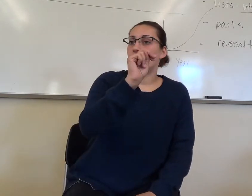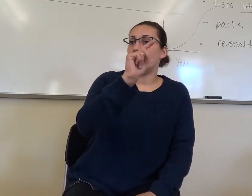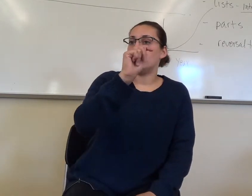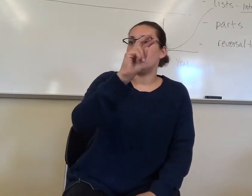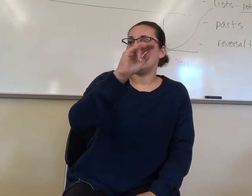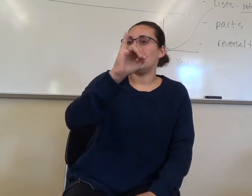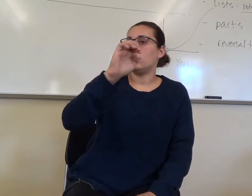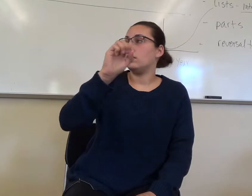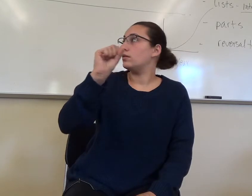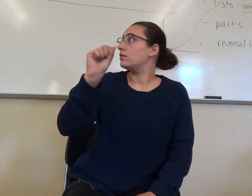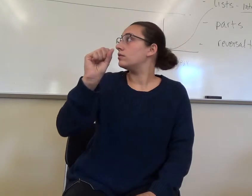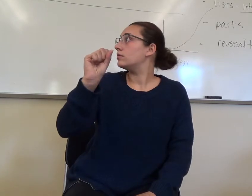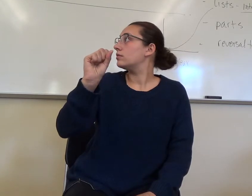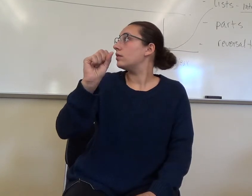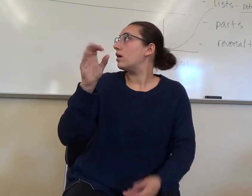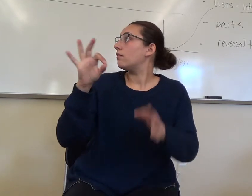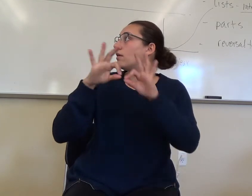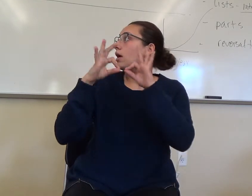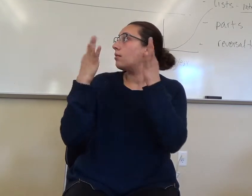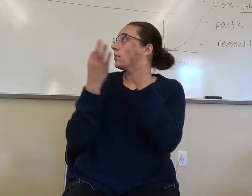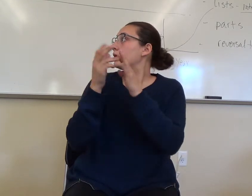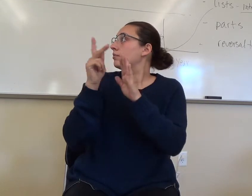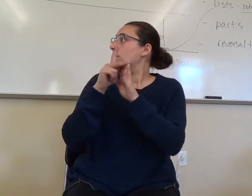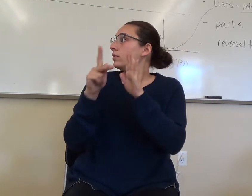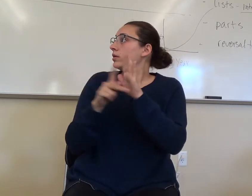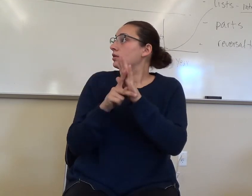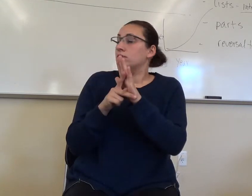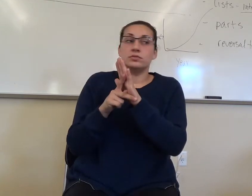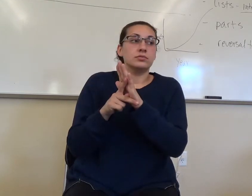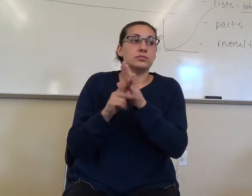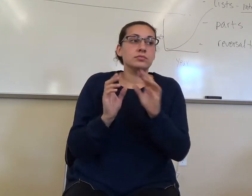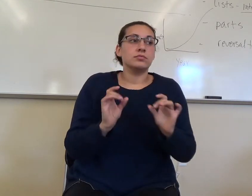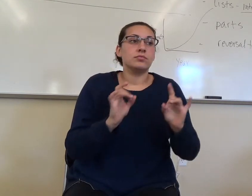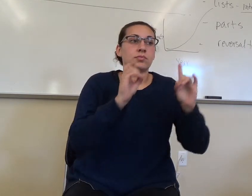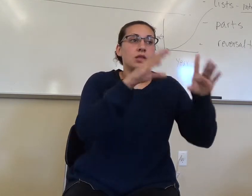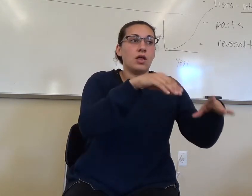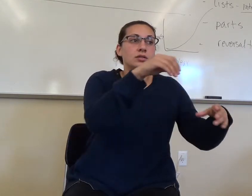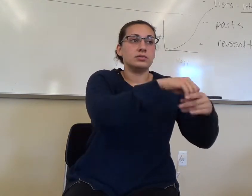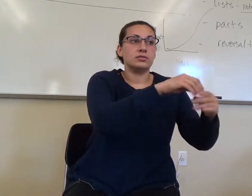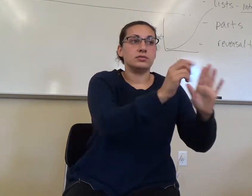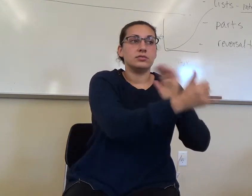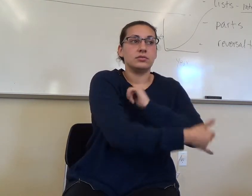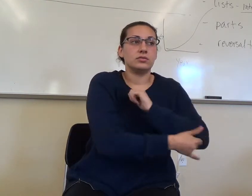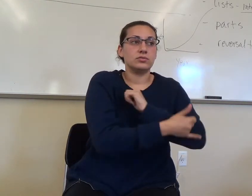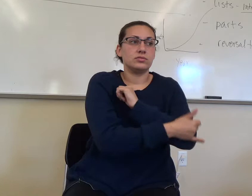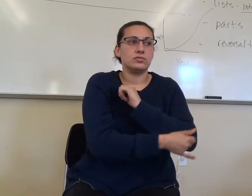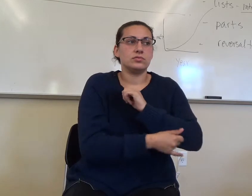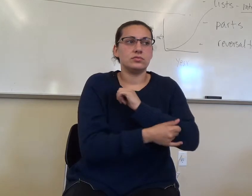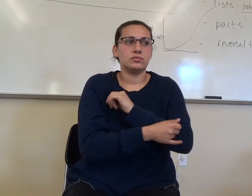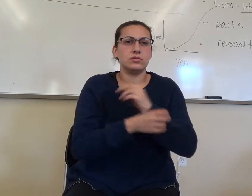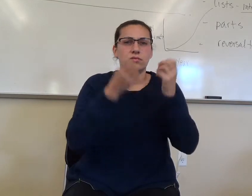COUNTRIES, and then the family leave policy belongs to those countries. What is it telling us about